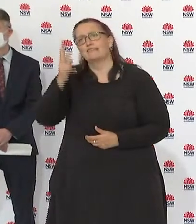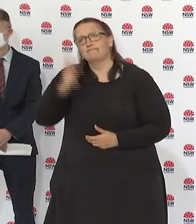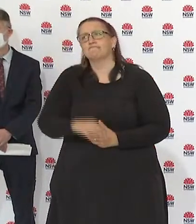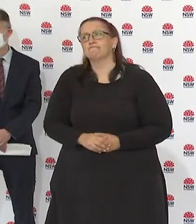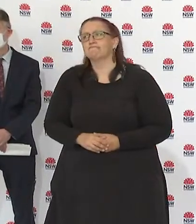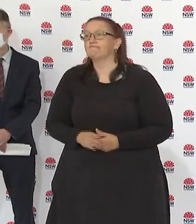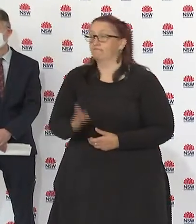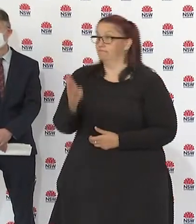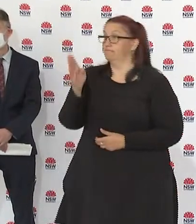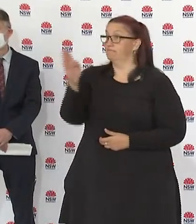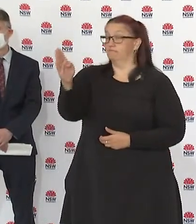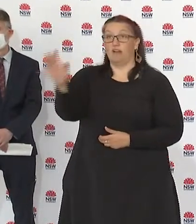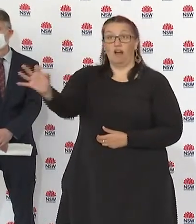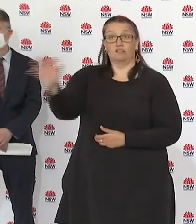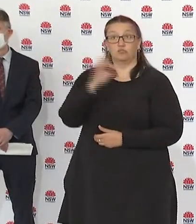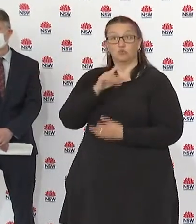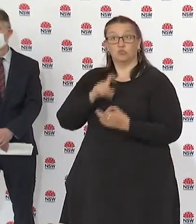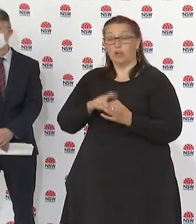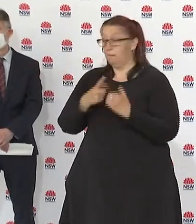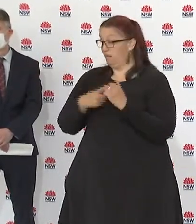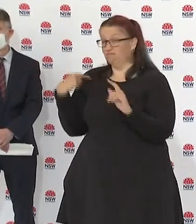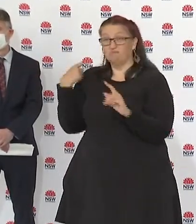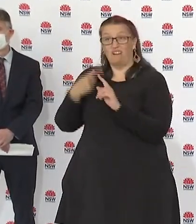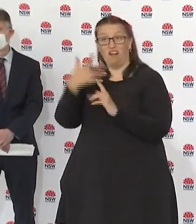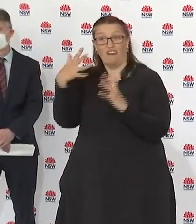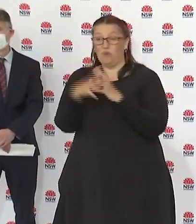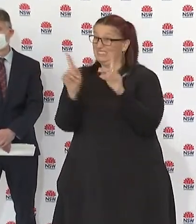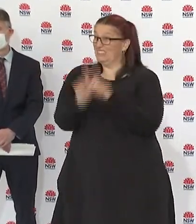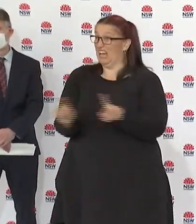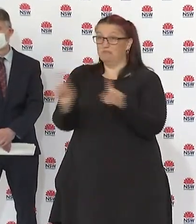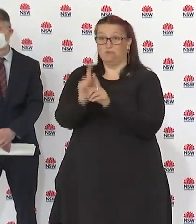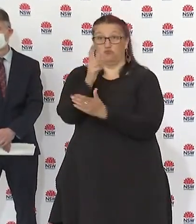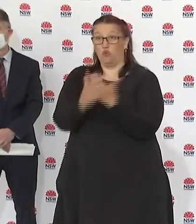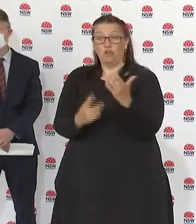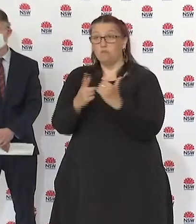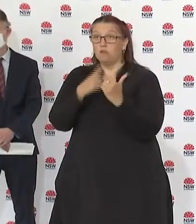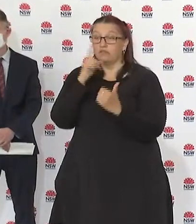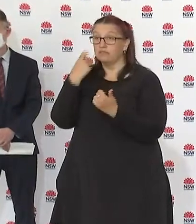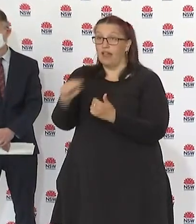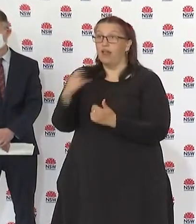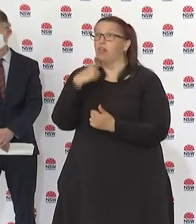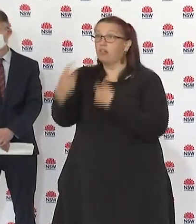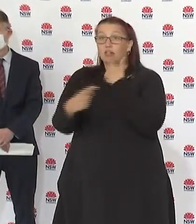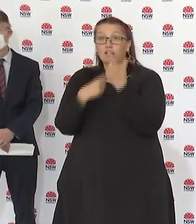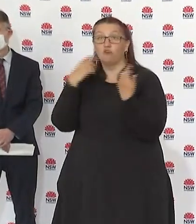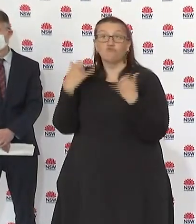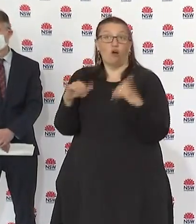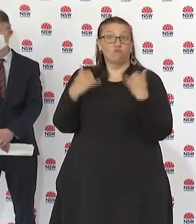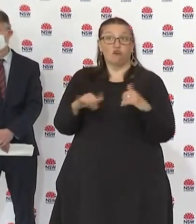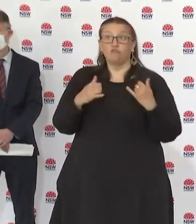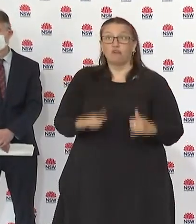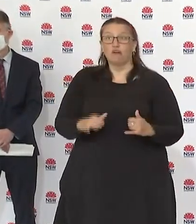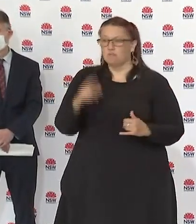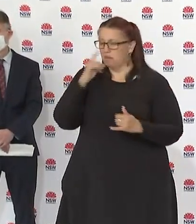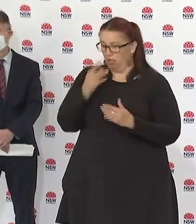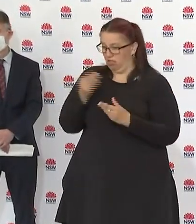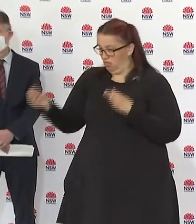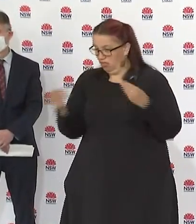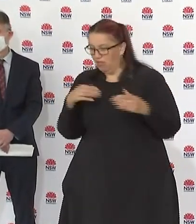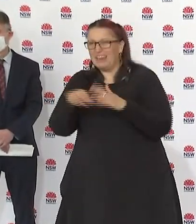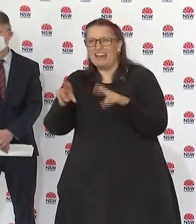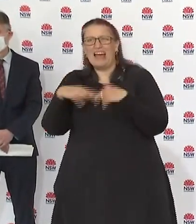that is the message you've been giving for 5 weeks now. People are still doing the wrong thing and we're still seeing the virus spread in